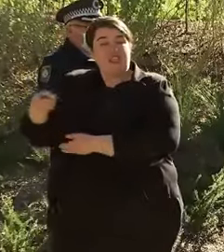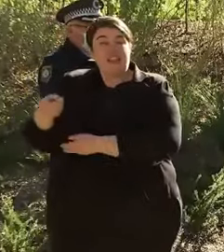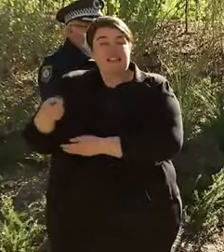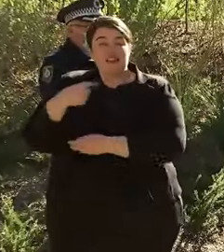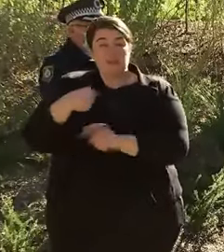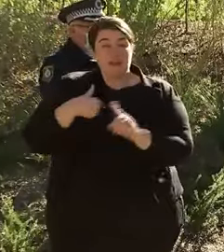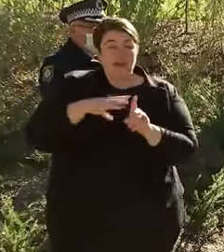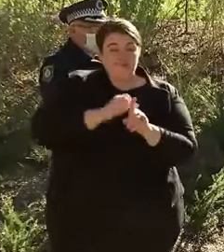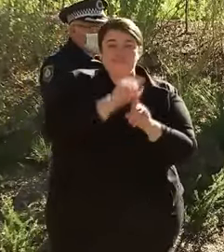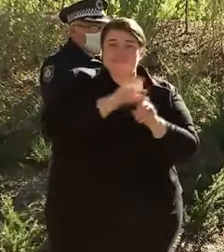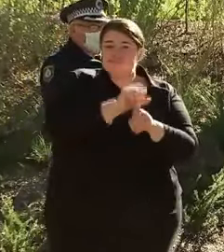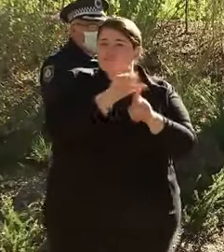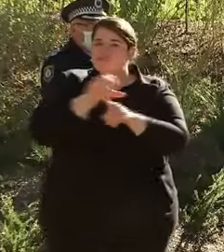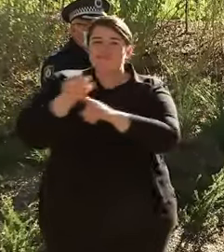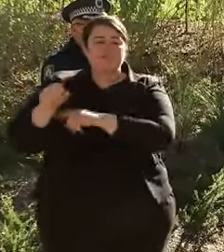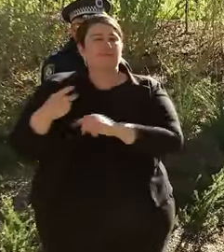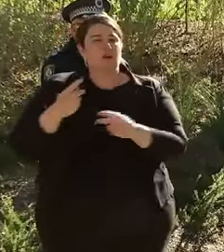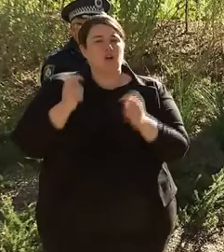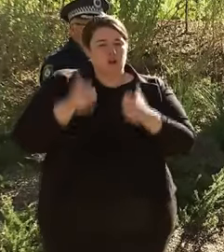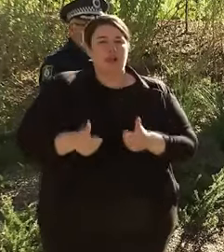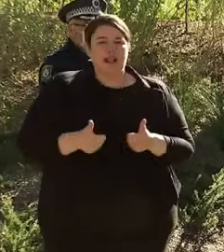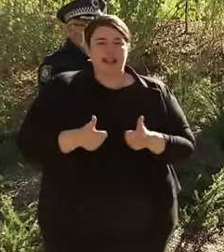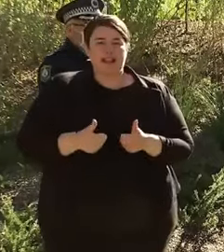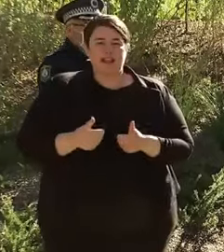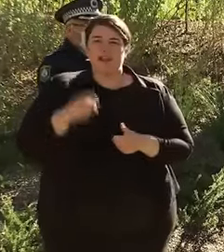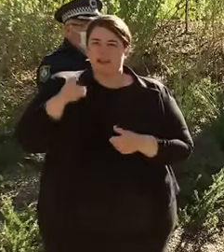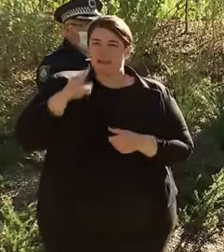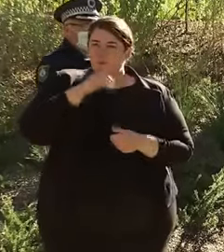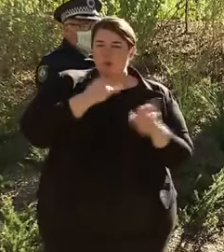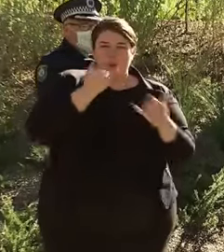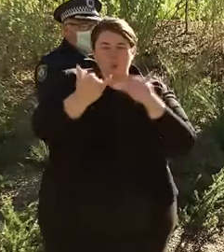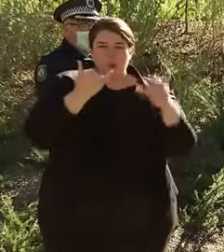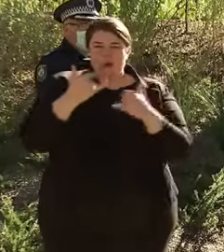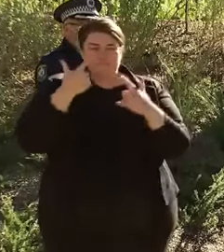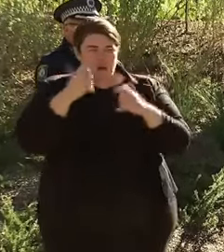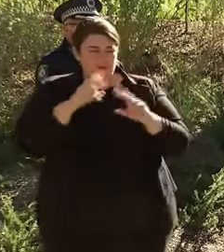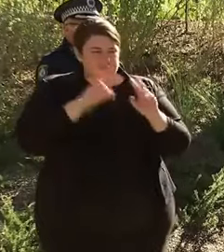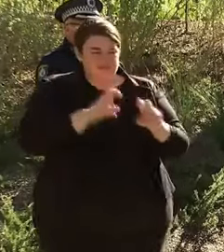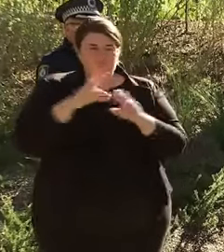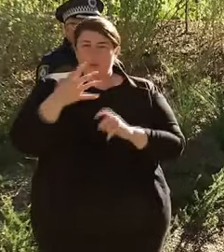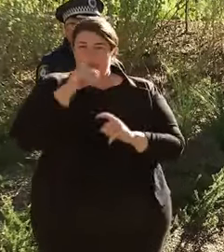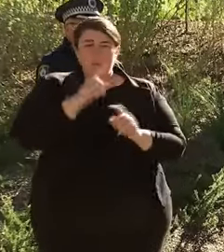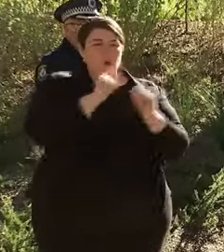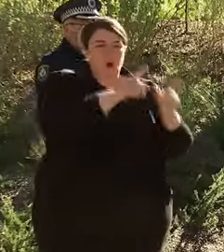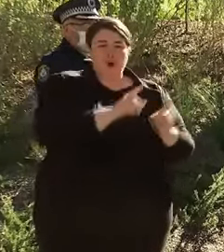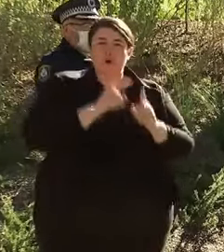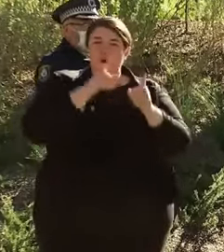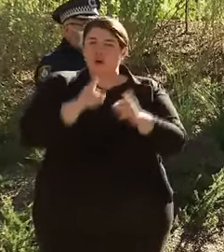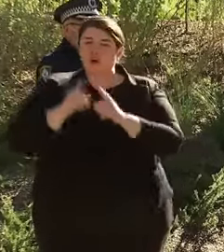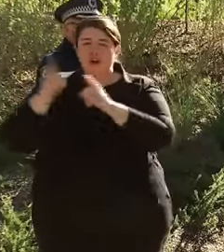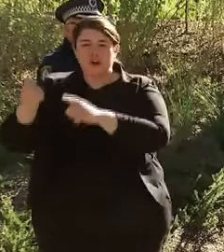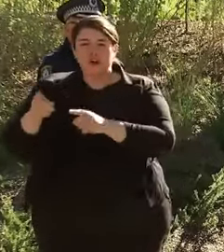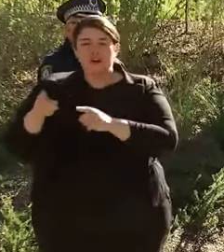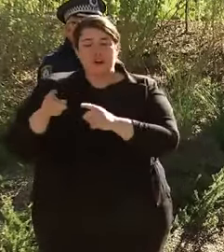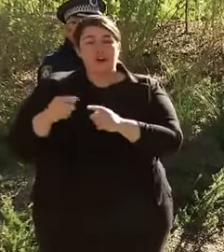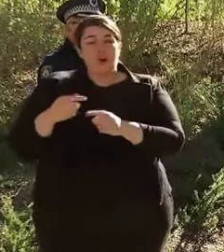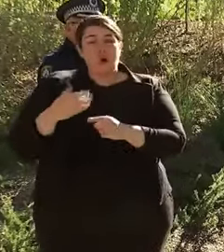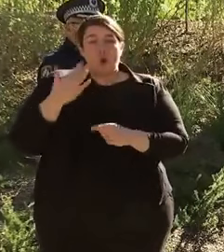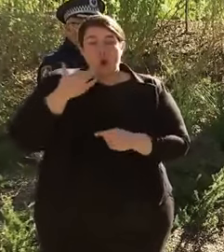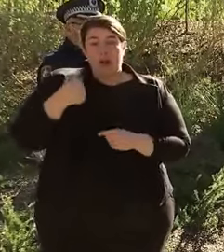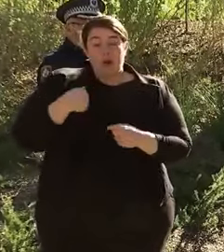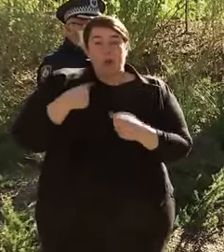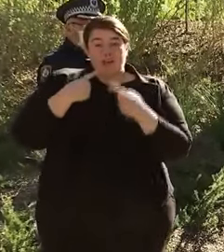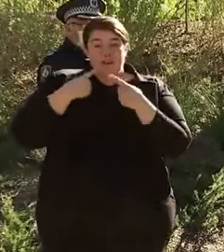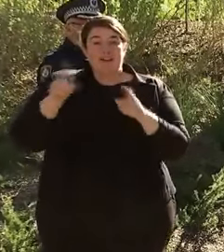want to applaud the role of the contact tracers. I think it's suffice to say they were a little relieved when